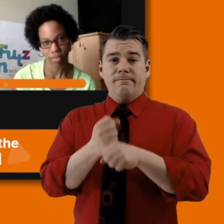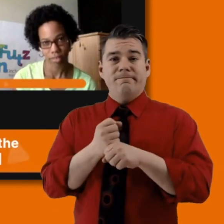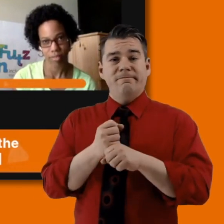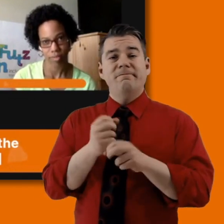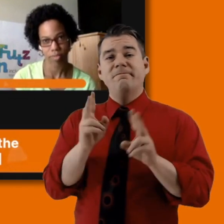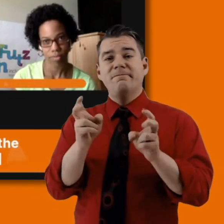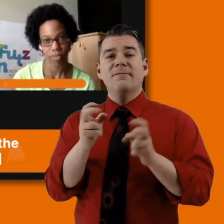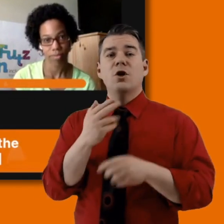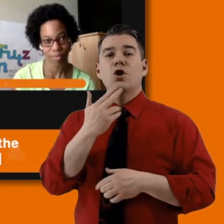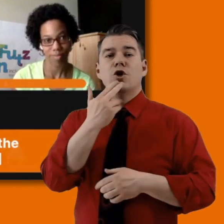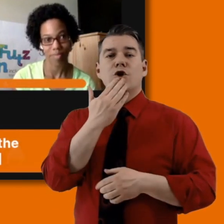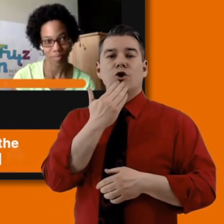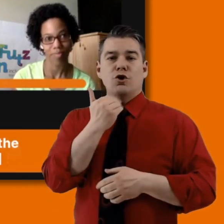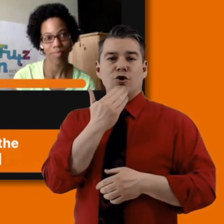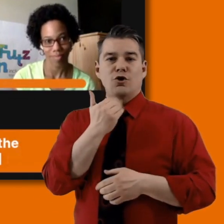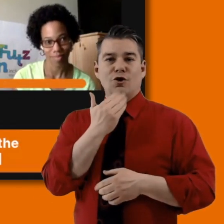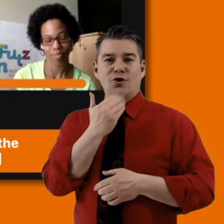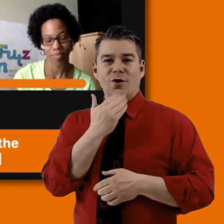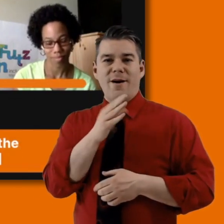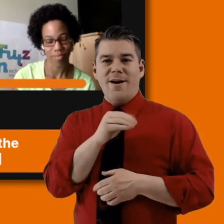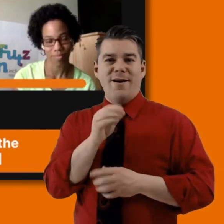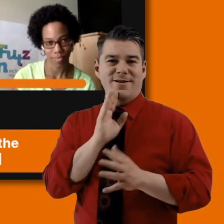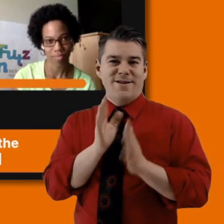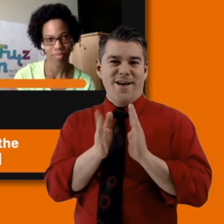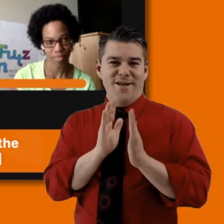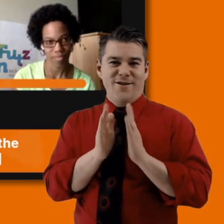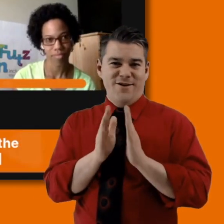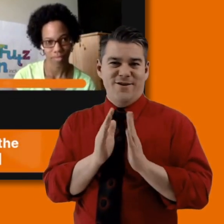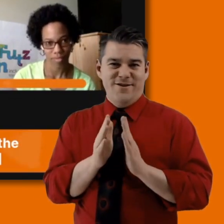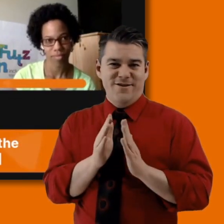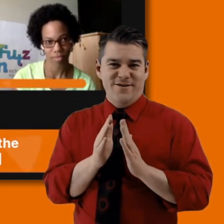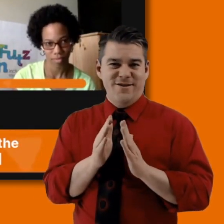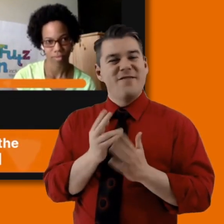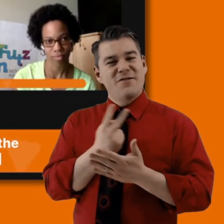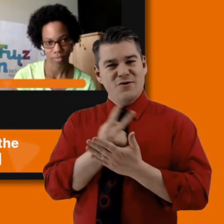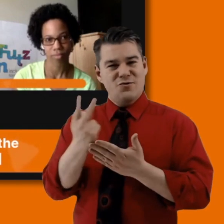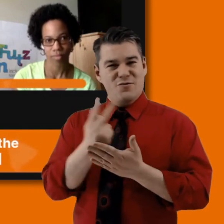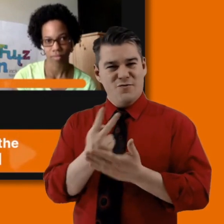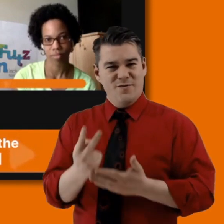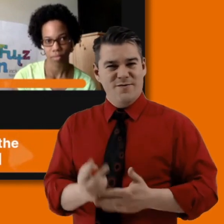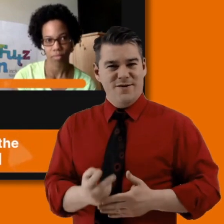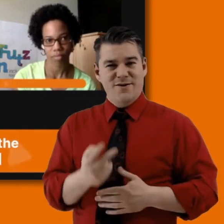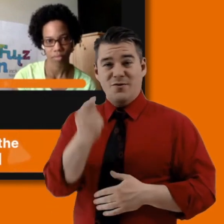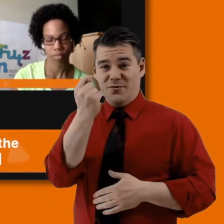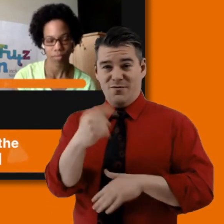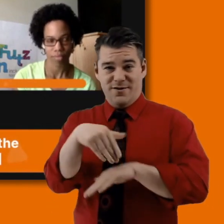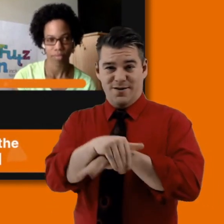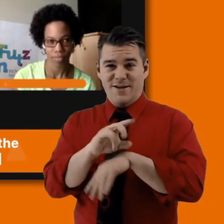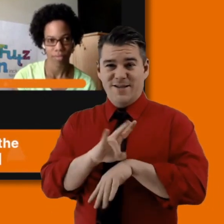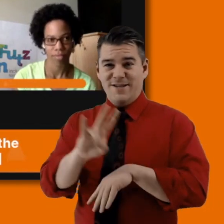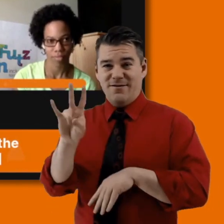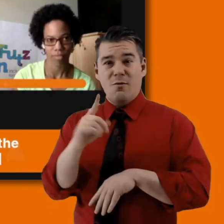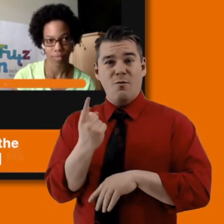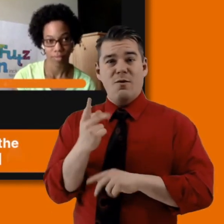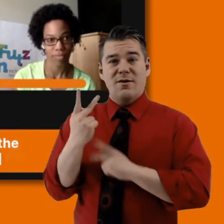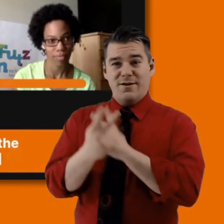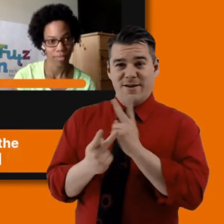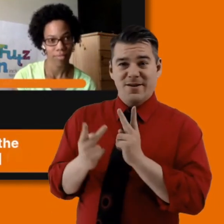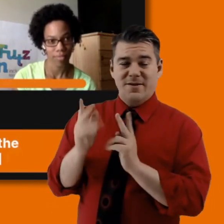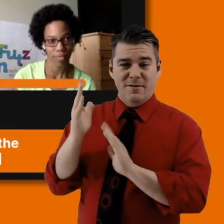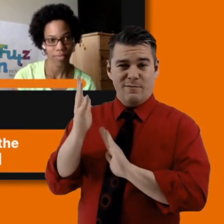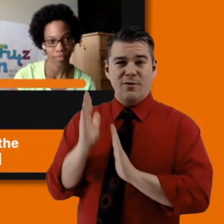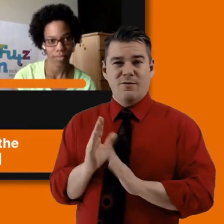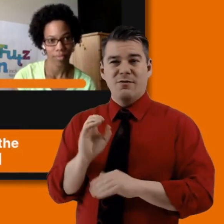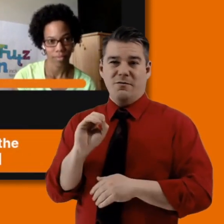Dessert and Dialogue webinar series. So every 2 weeks on a Tuesday night at 7, we have a guest speaker who is